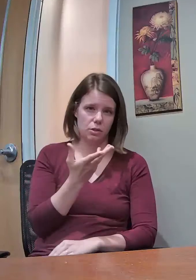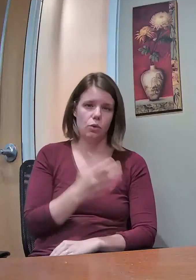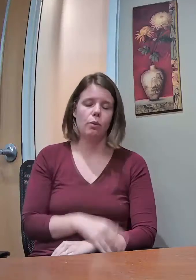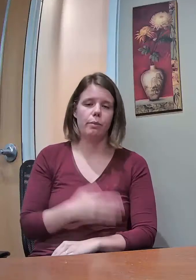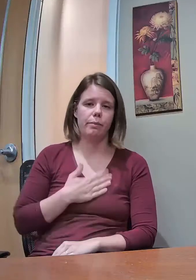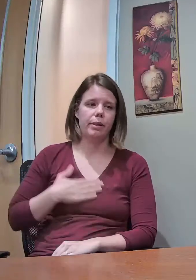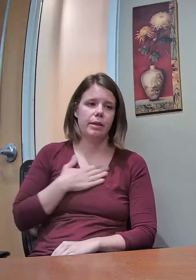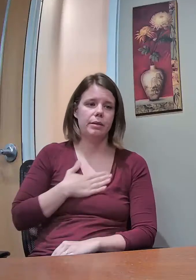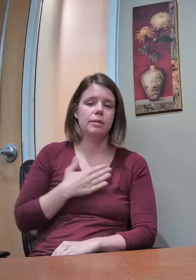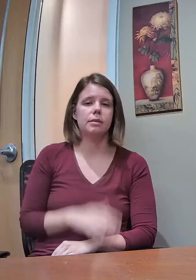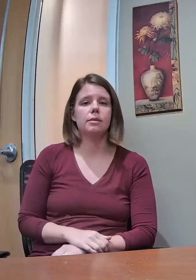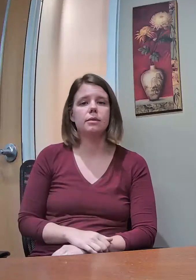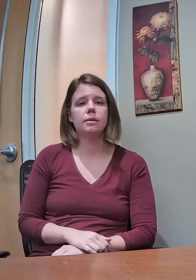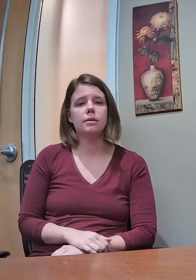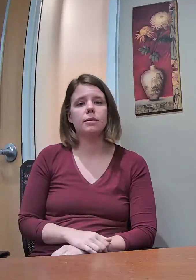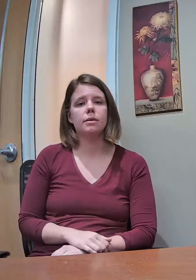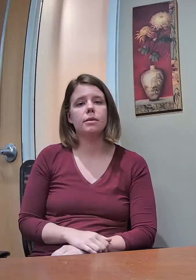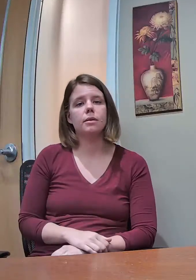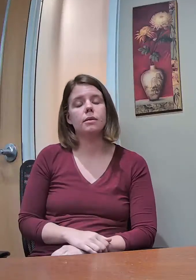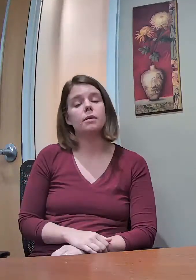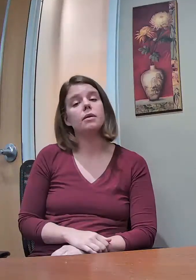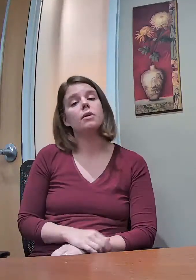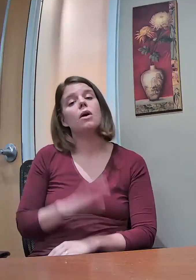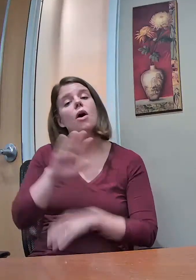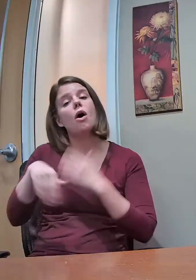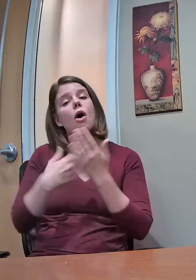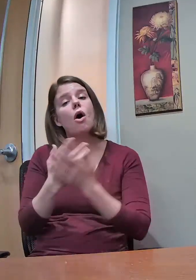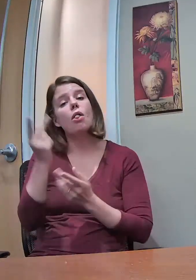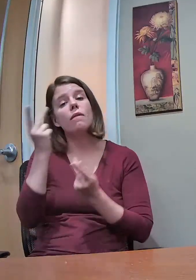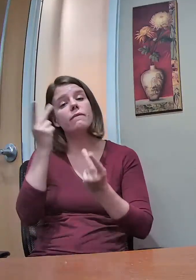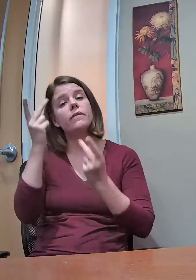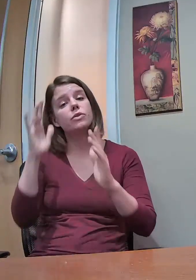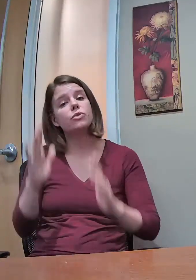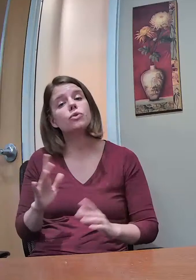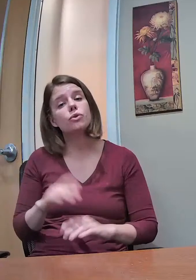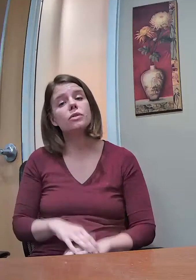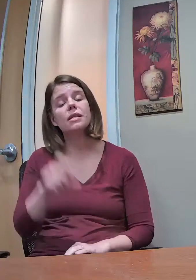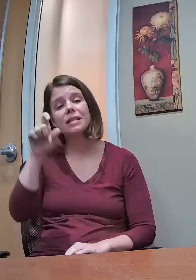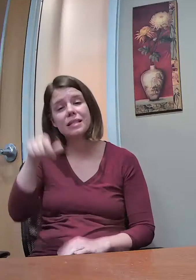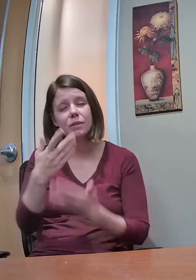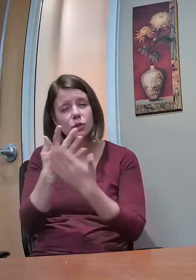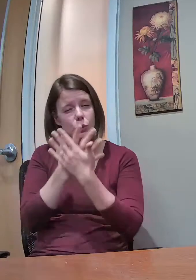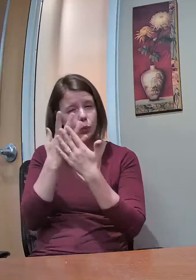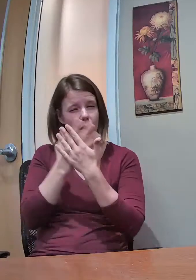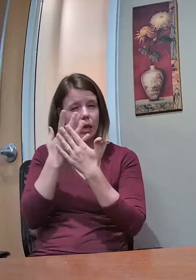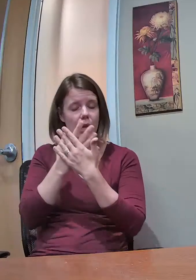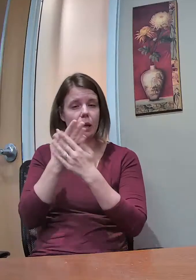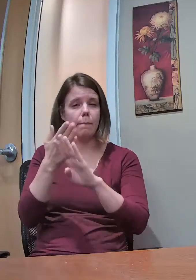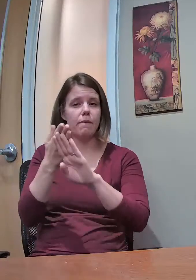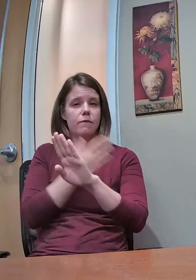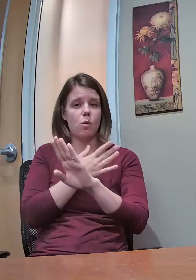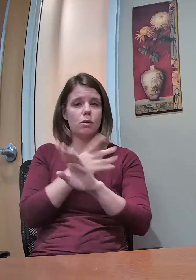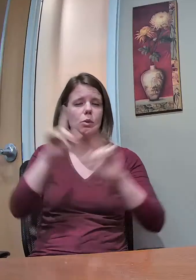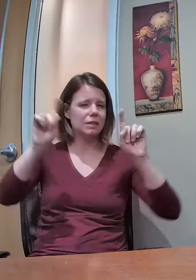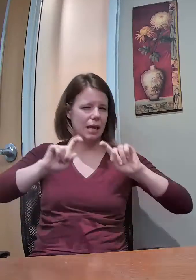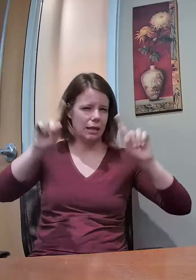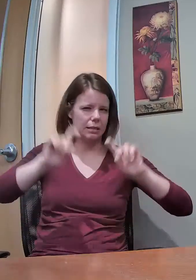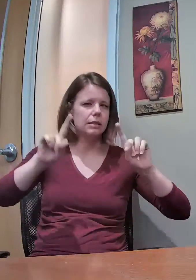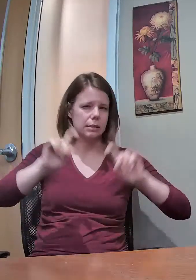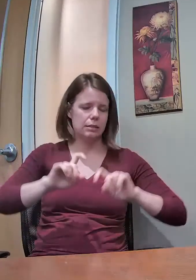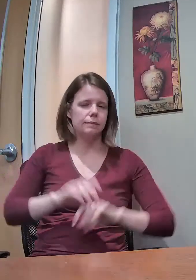Active screening. All visitors who are required to be actively screened, and they must pass the